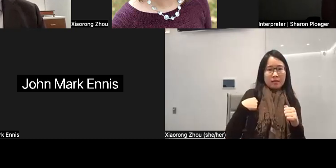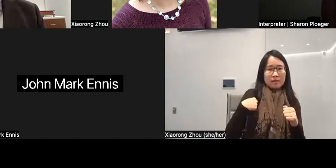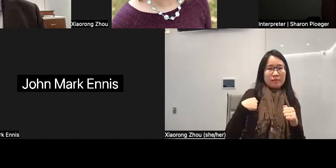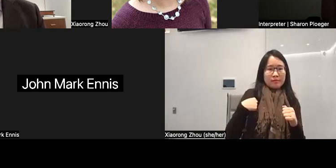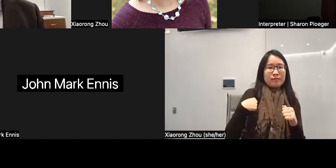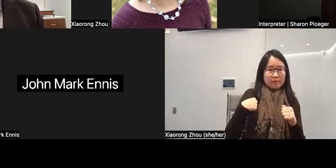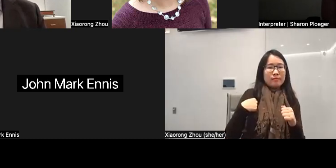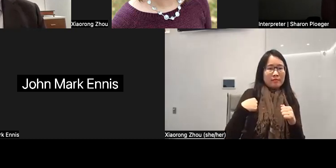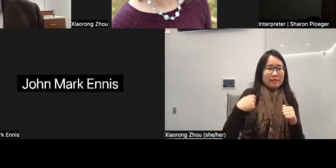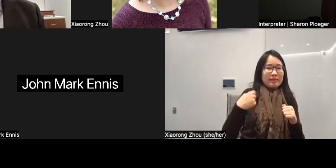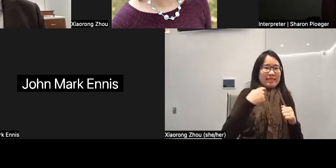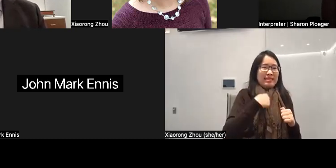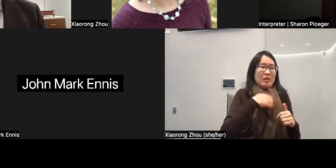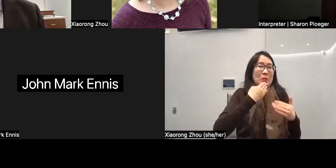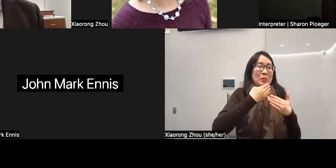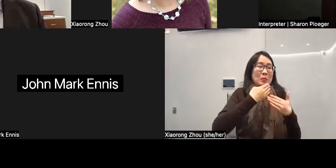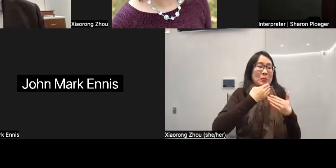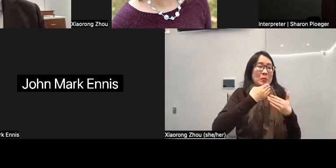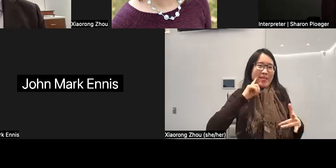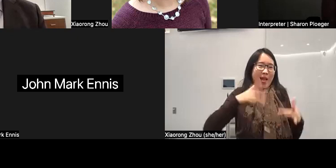She's 7 years older than I am.